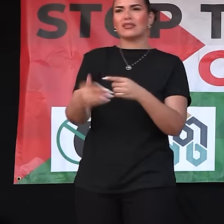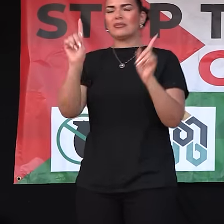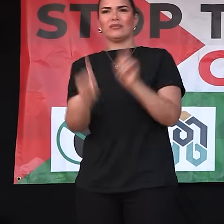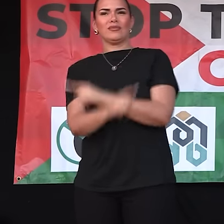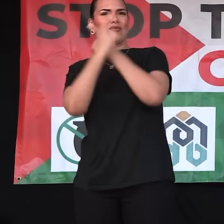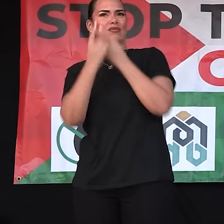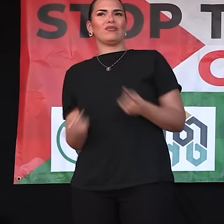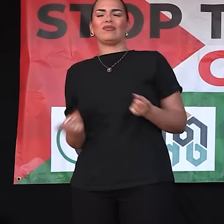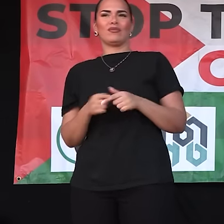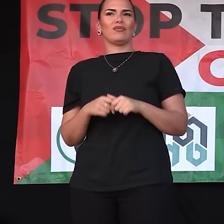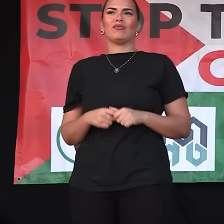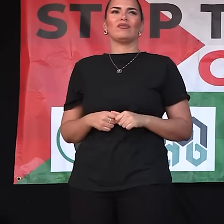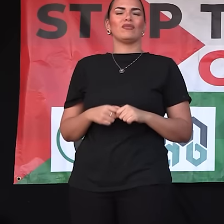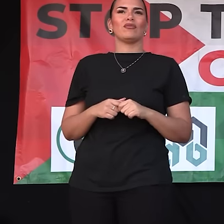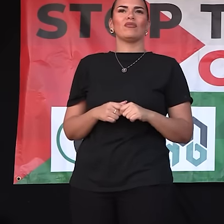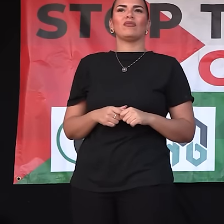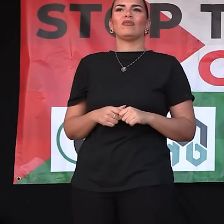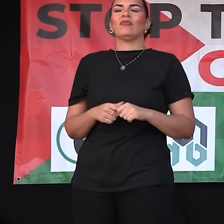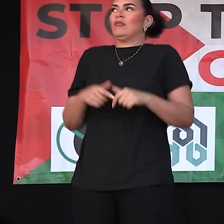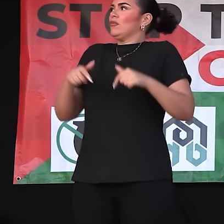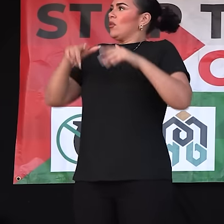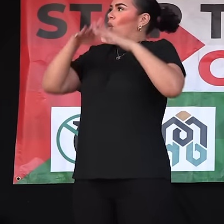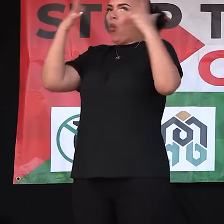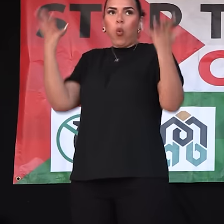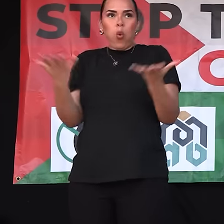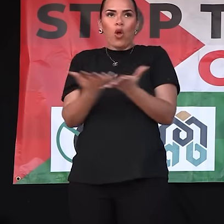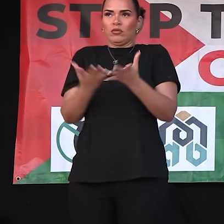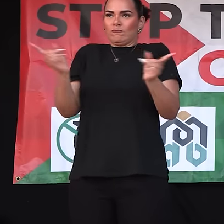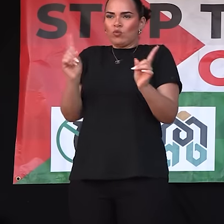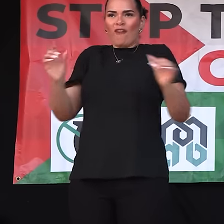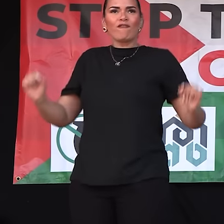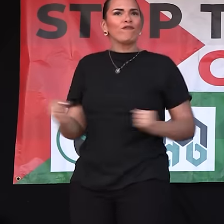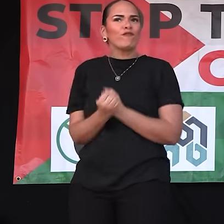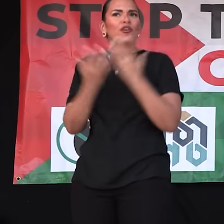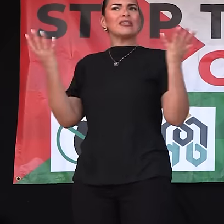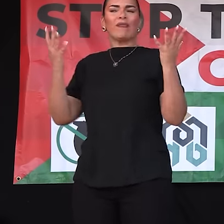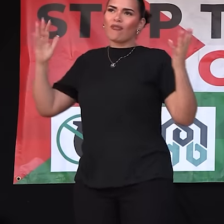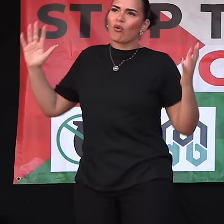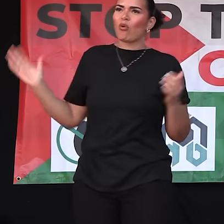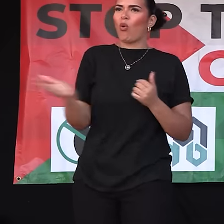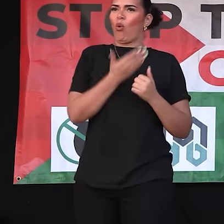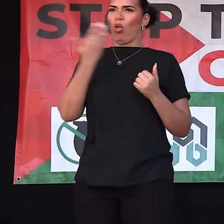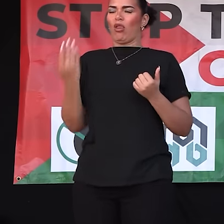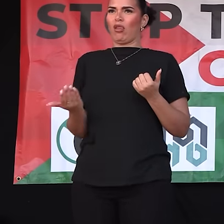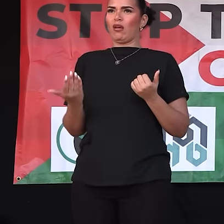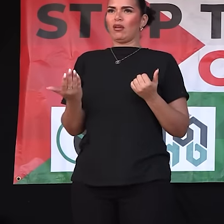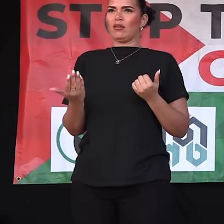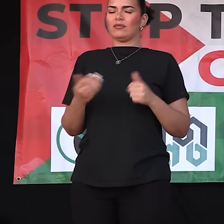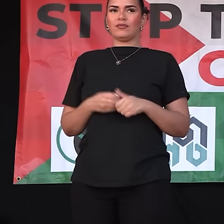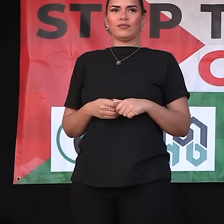We need a world built on freedom and justice for all, in which never